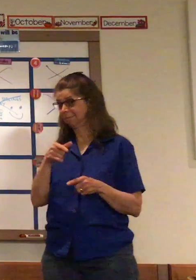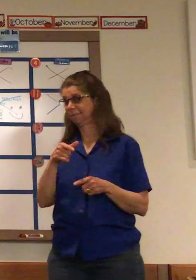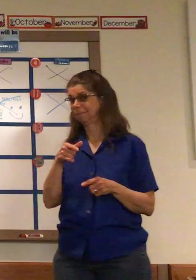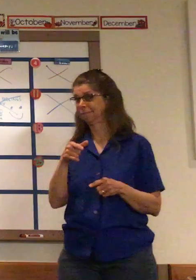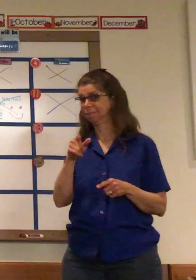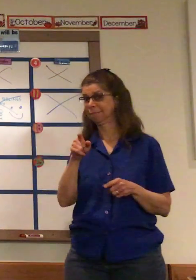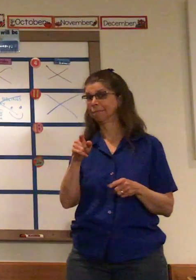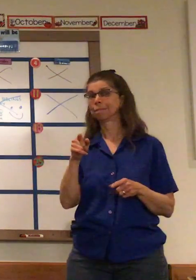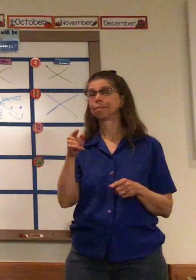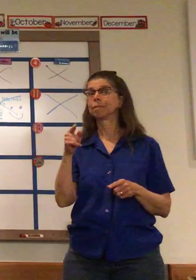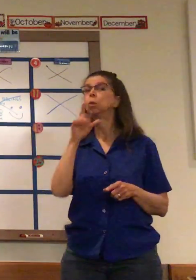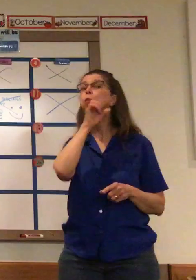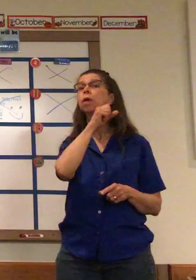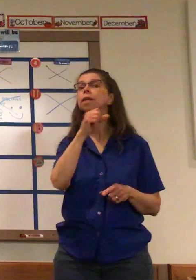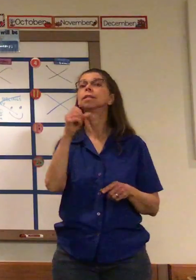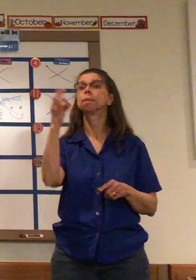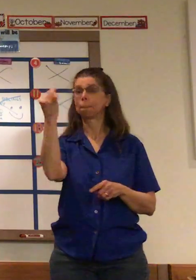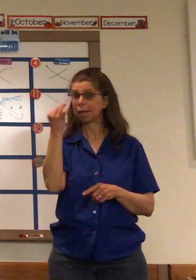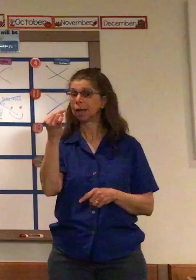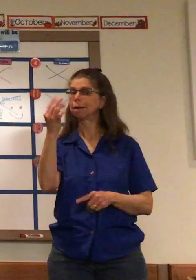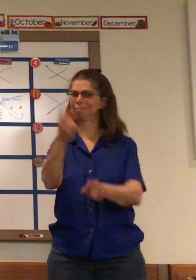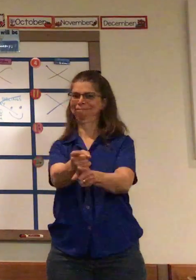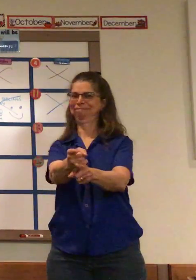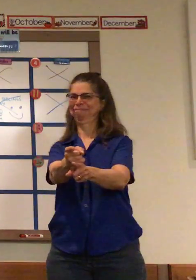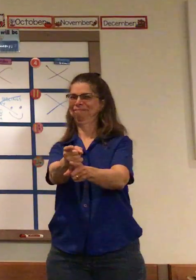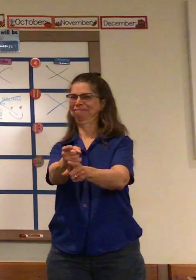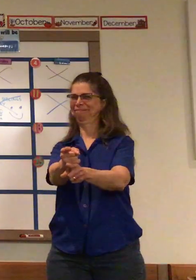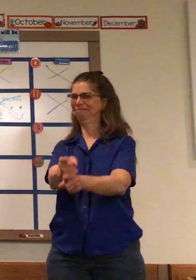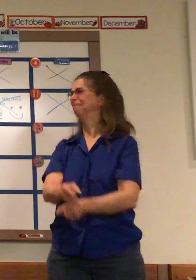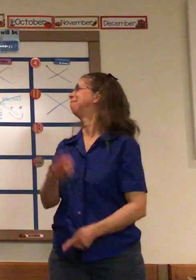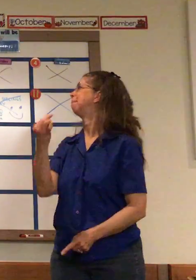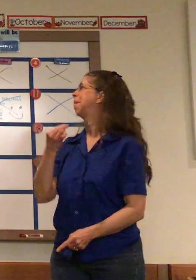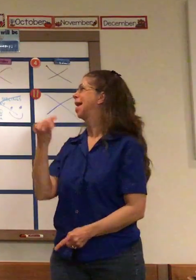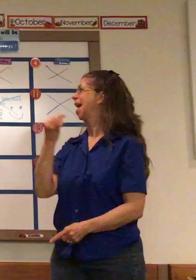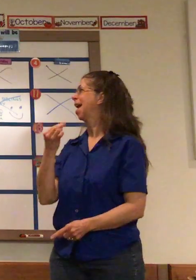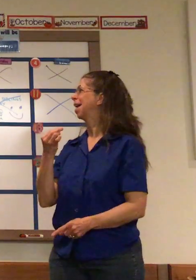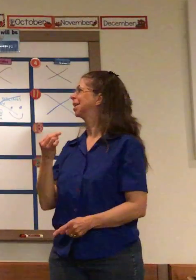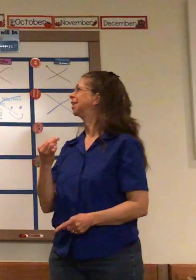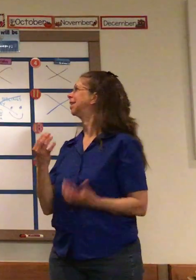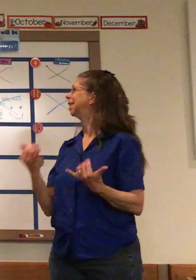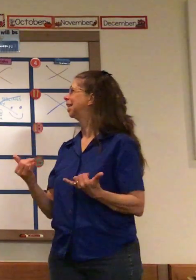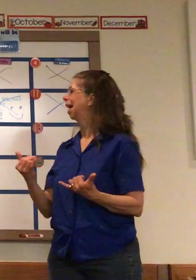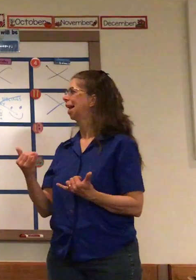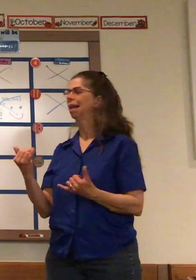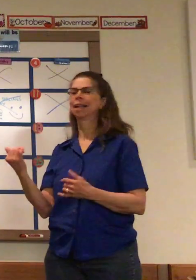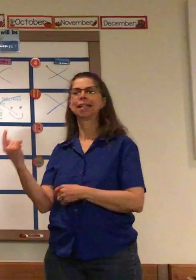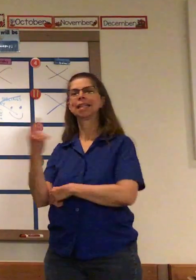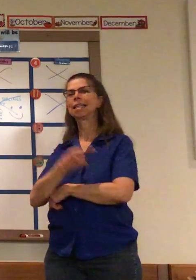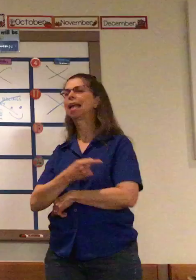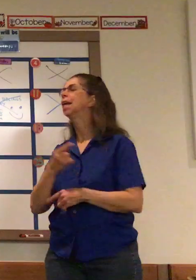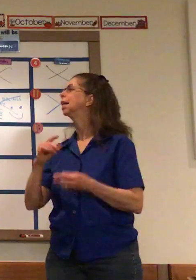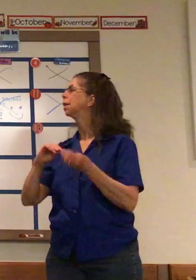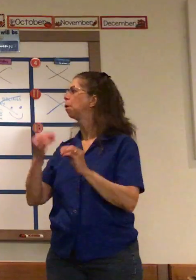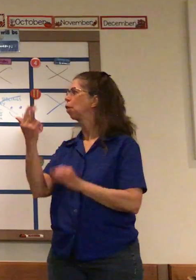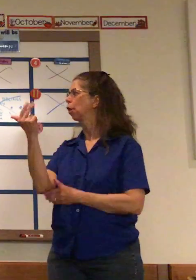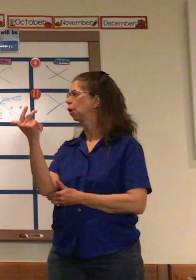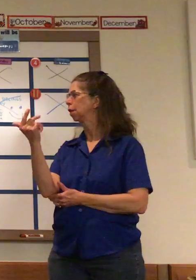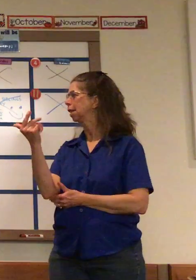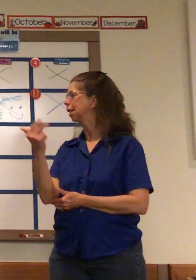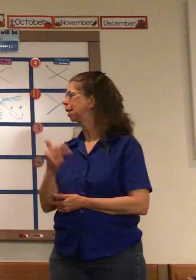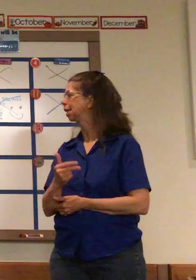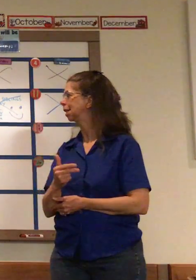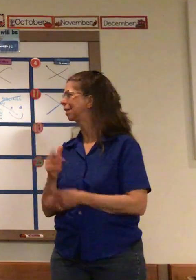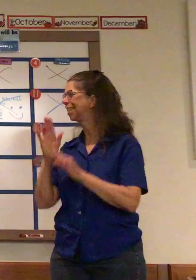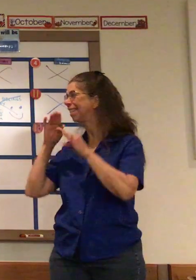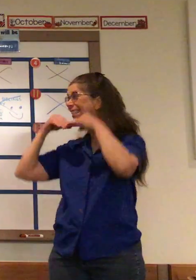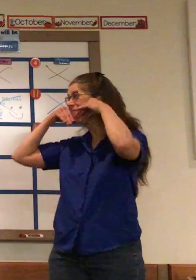If you said Monday, you are right. Today is Monday the 13th. So let's put a big